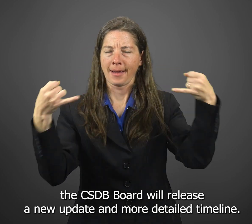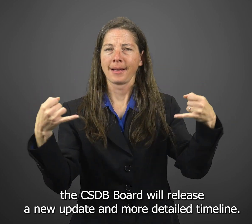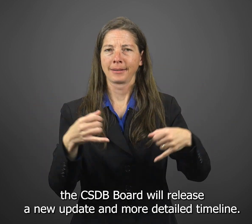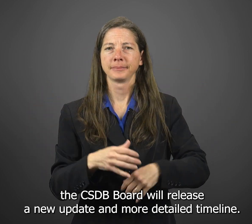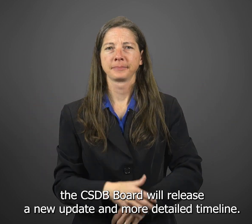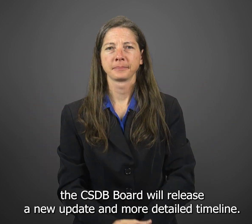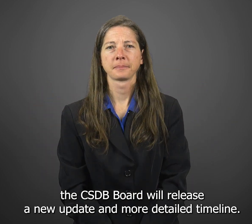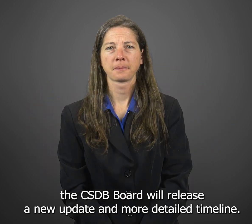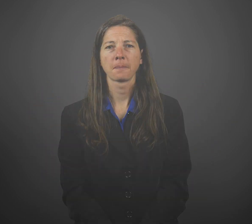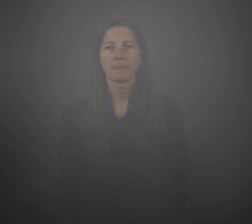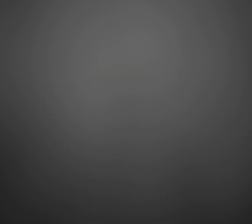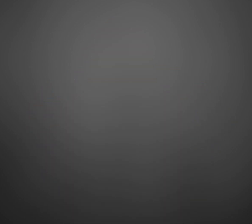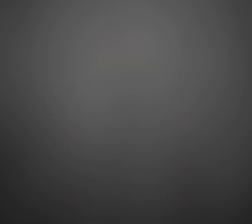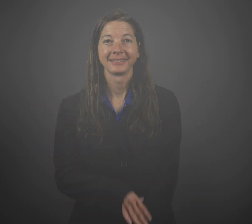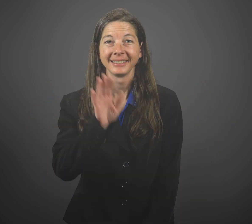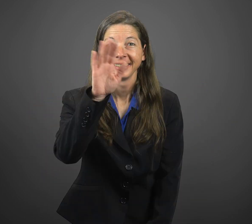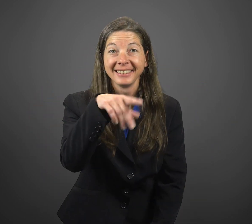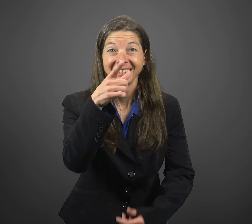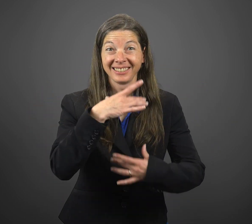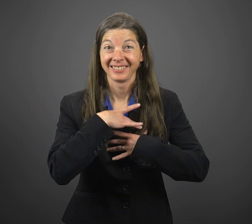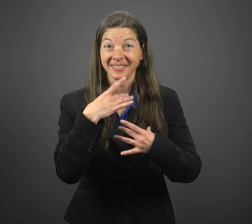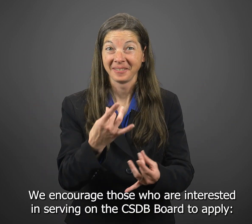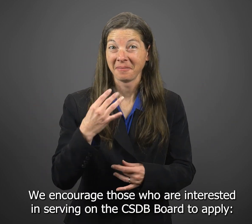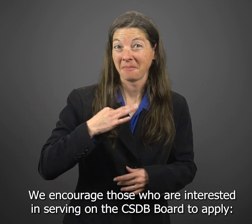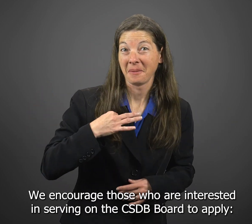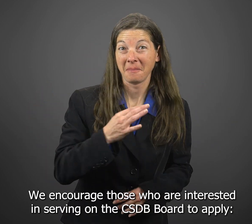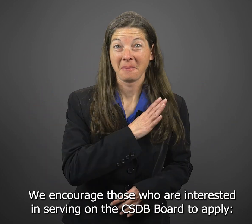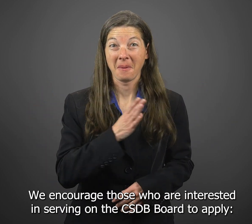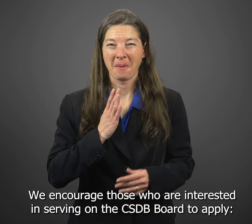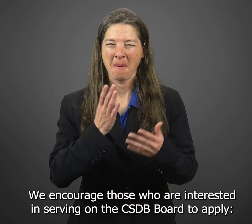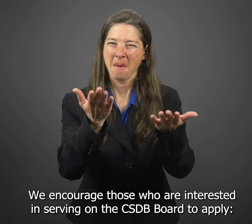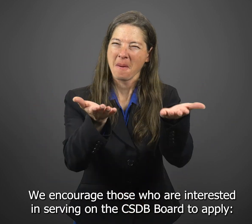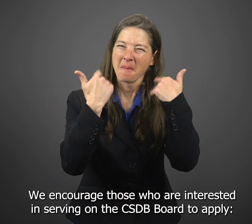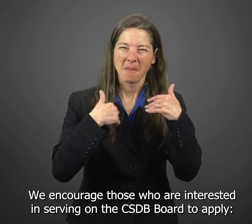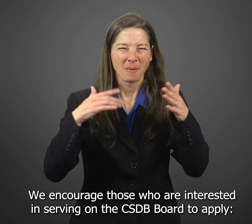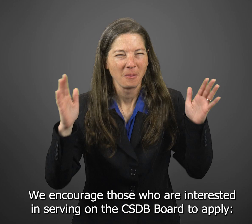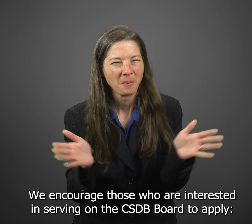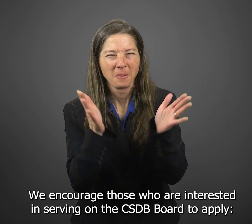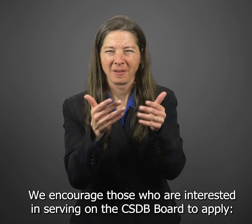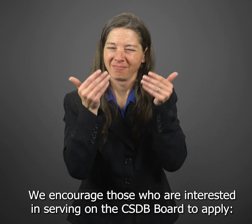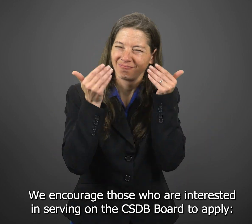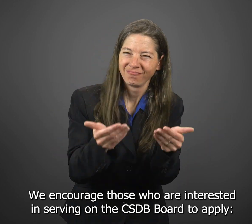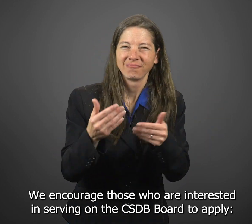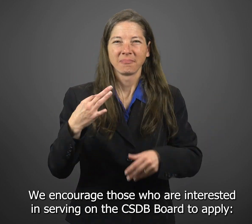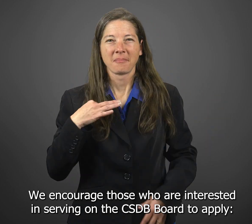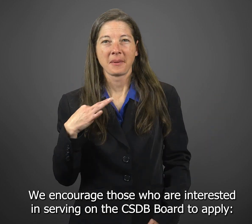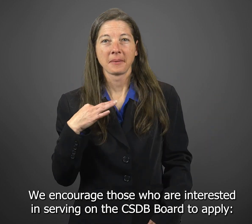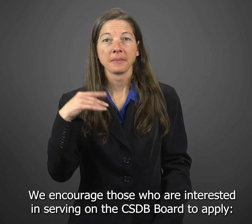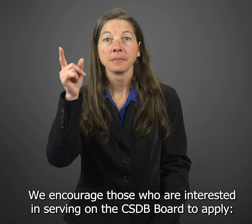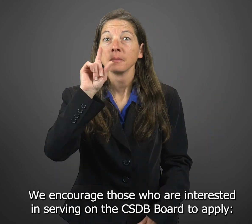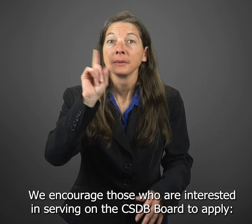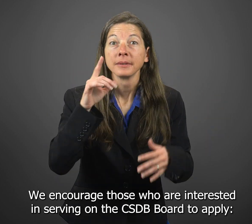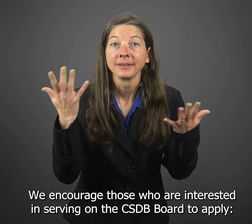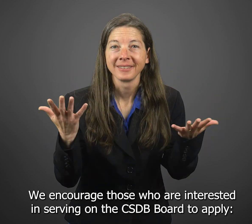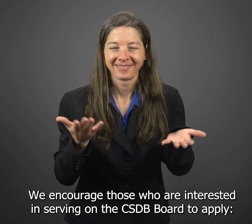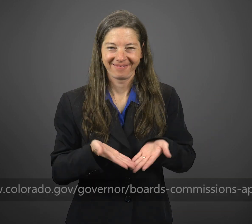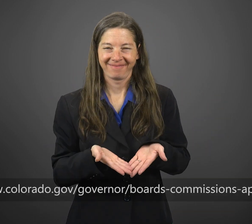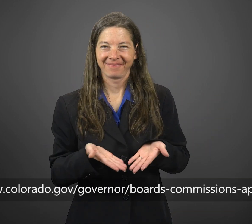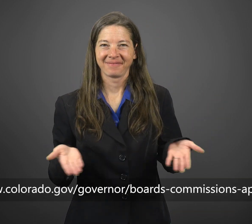detailed timeline. We encourage those who are interested in serving on the CSDB board to apply, the